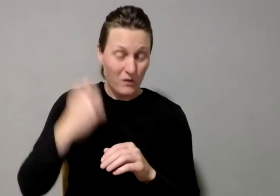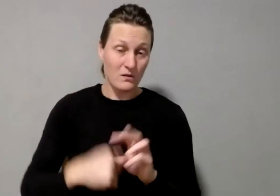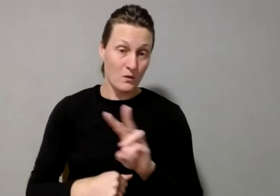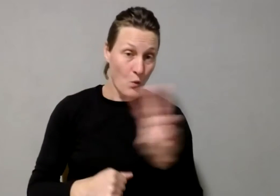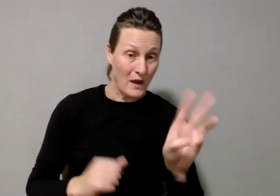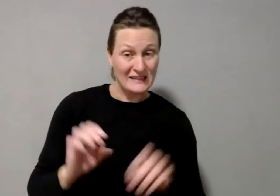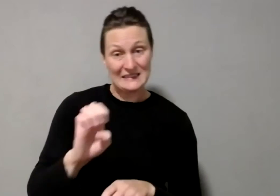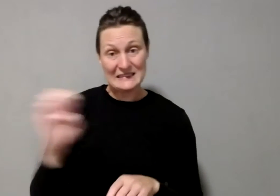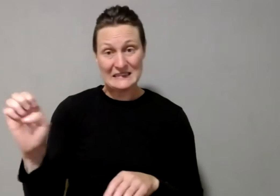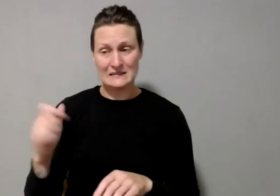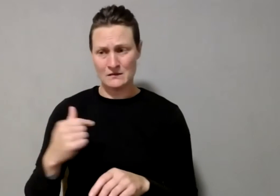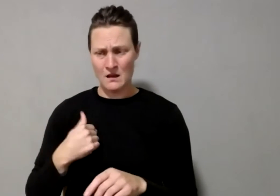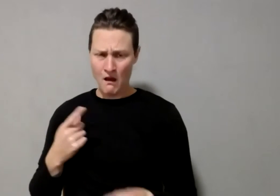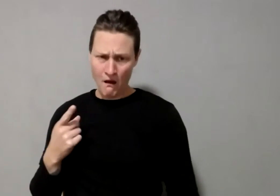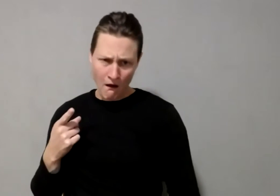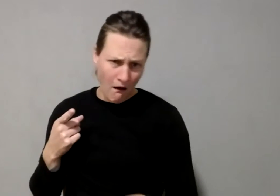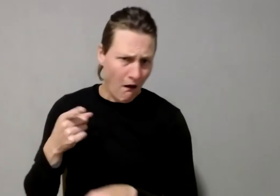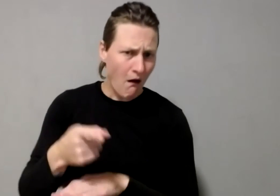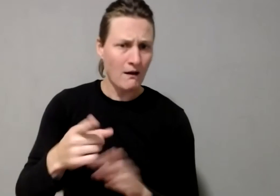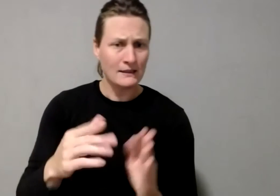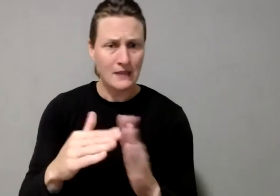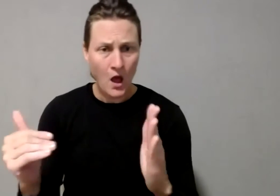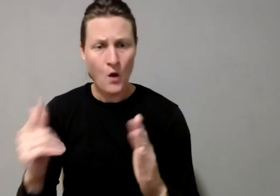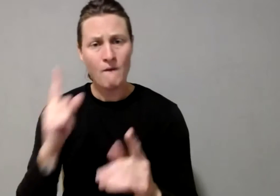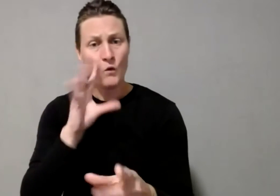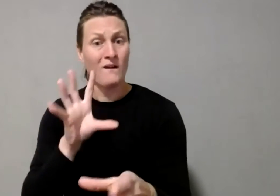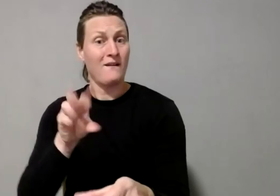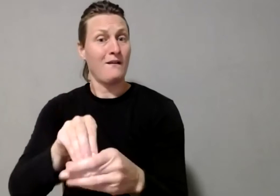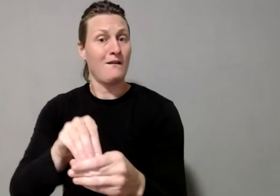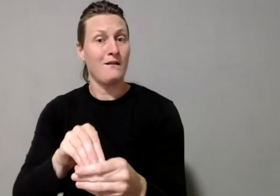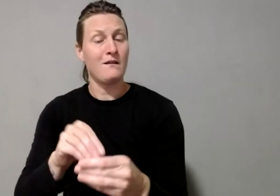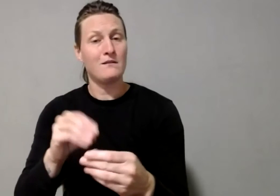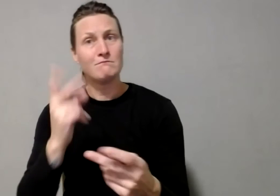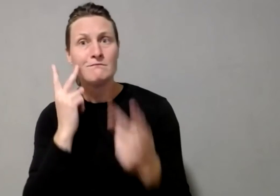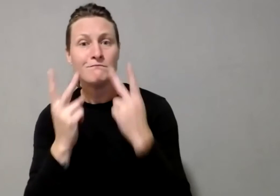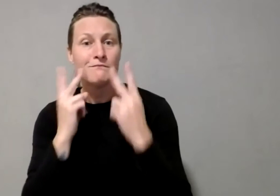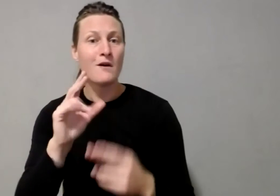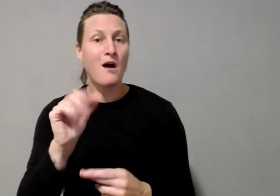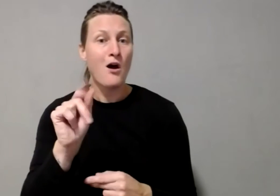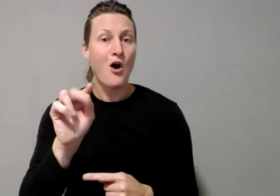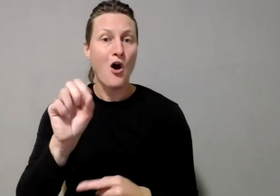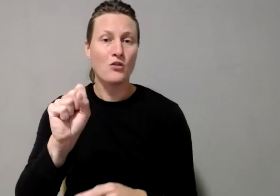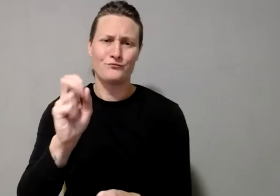on a regular basis. So,